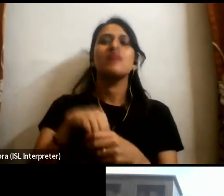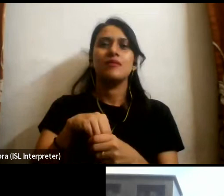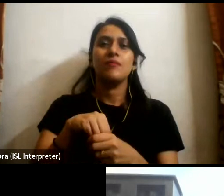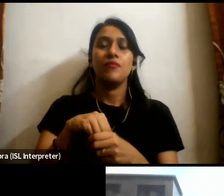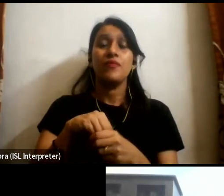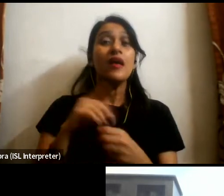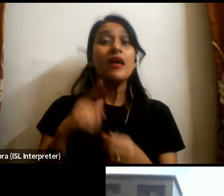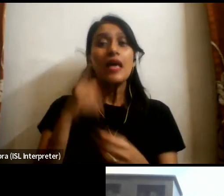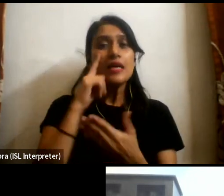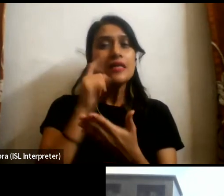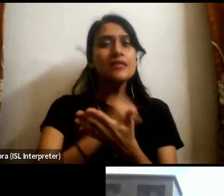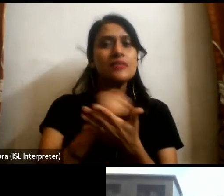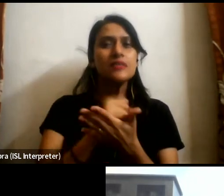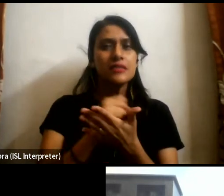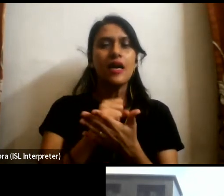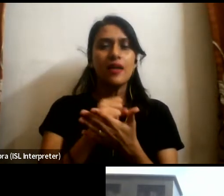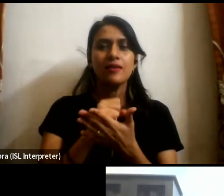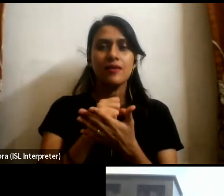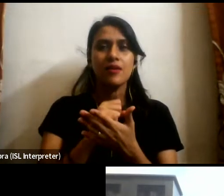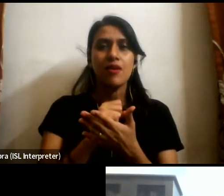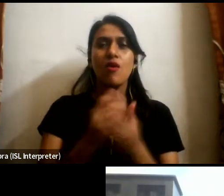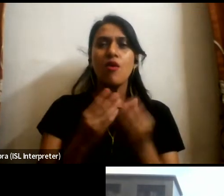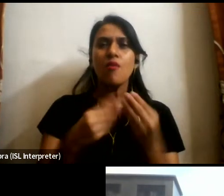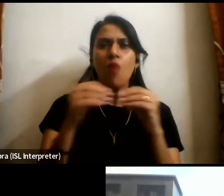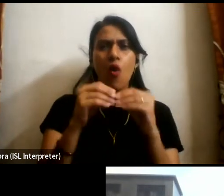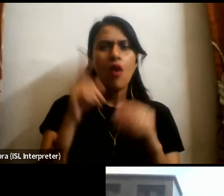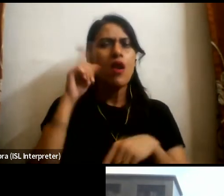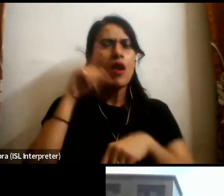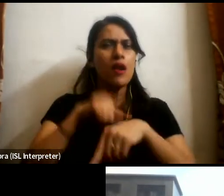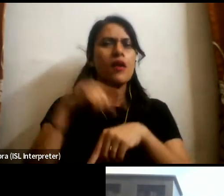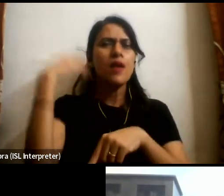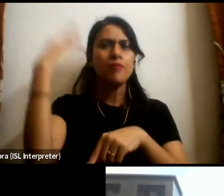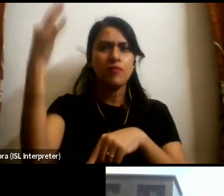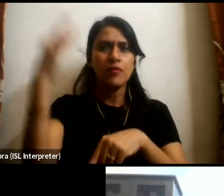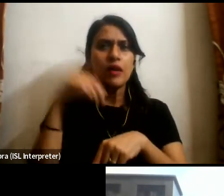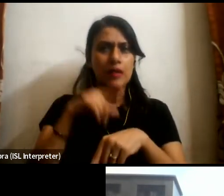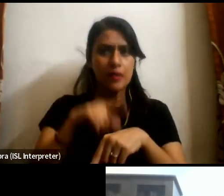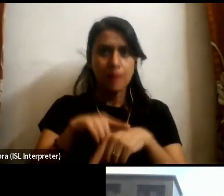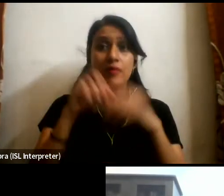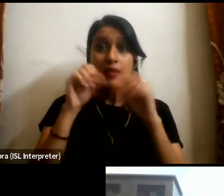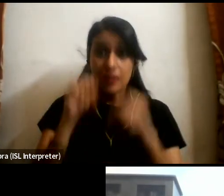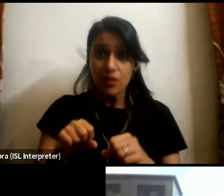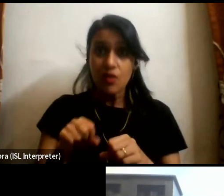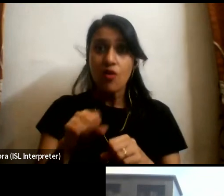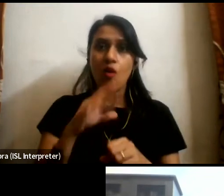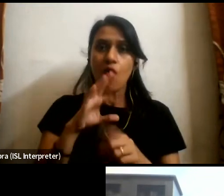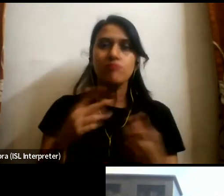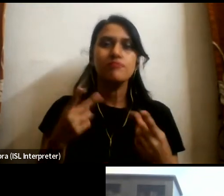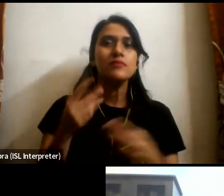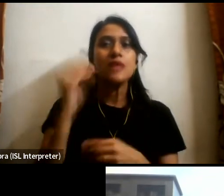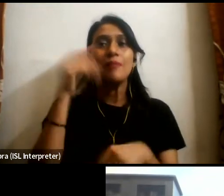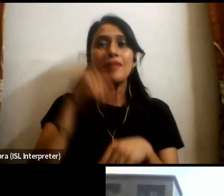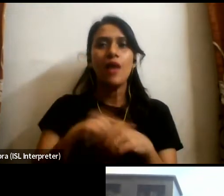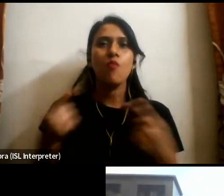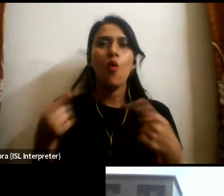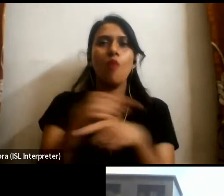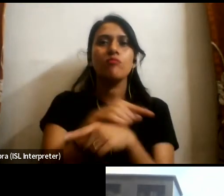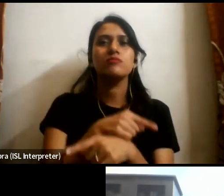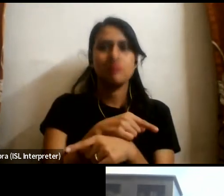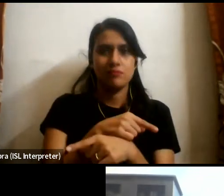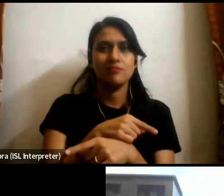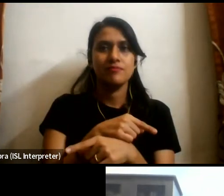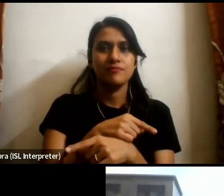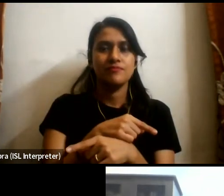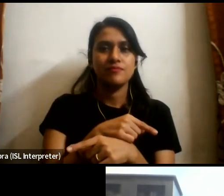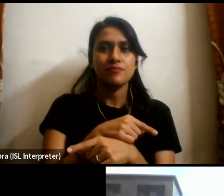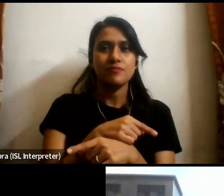series in that sense, or you expect that over time this would increase, that's actually been the opposite, right? It's not kept